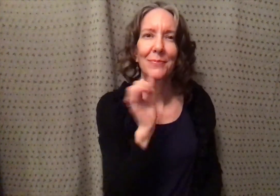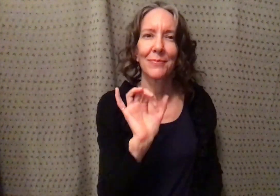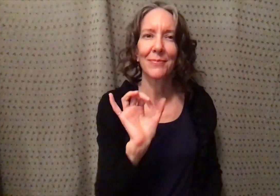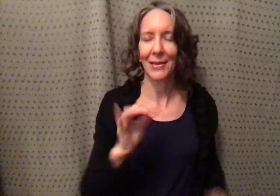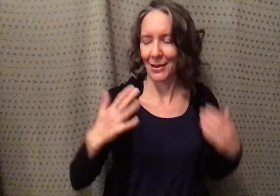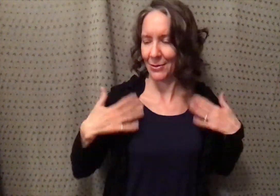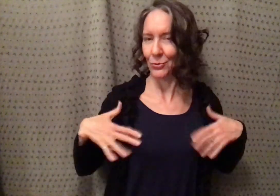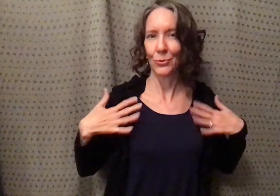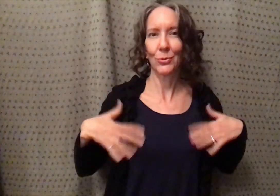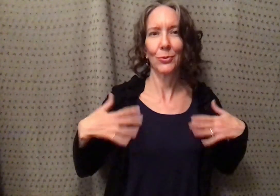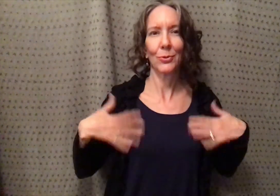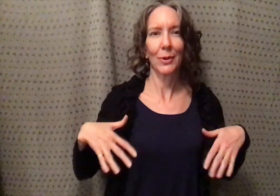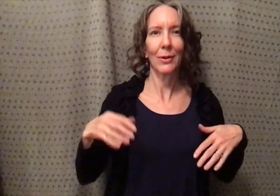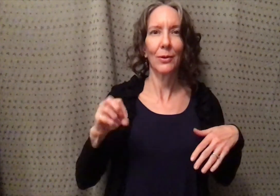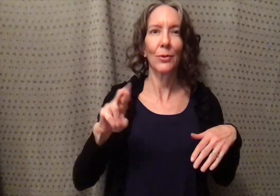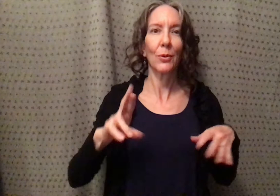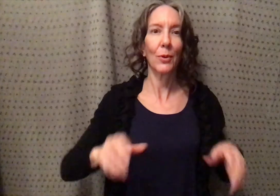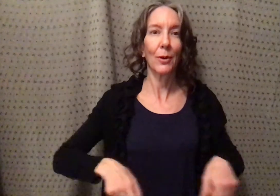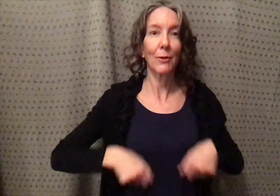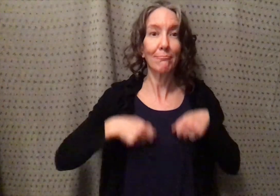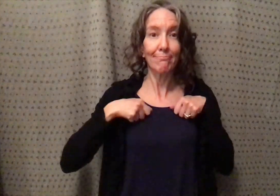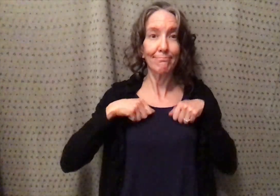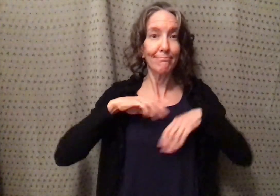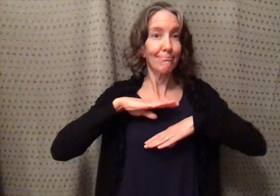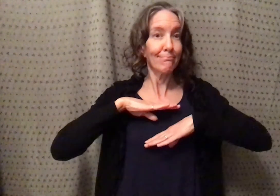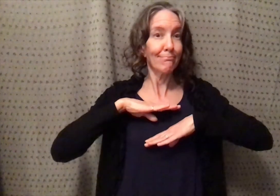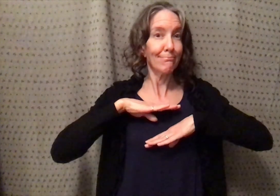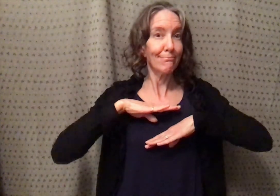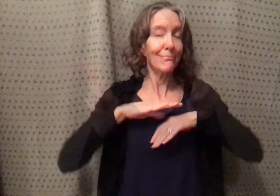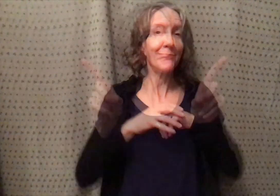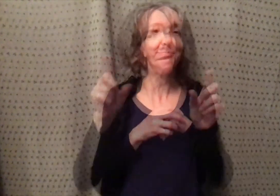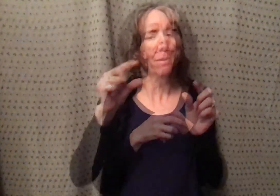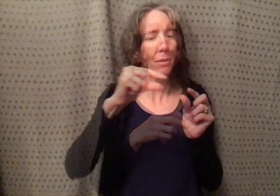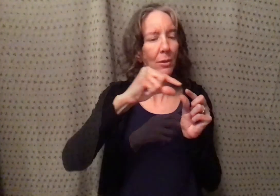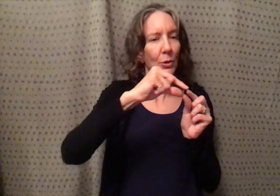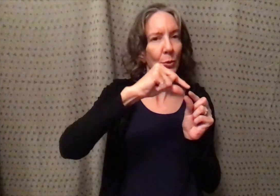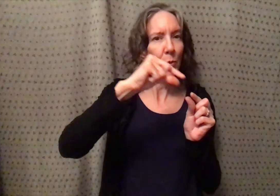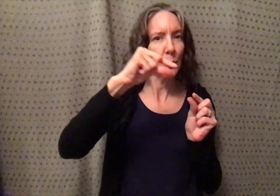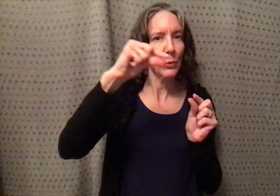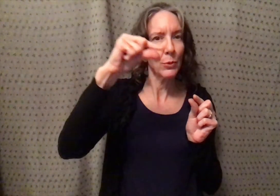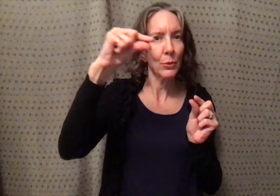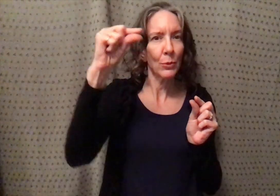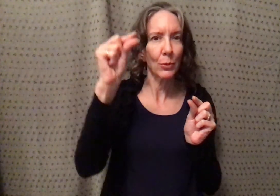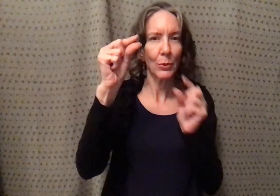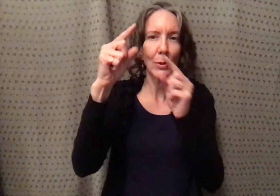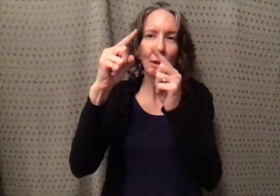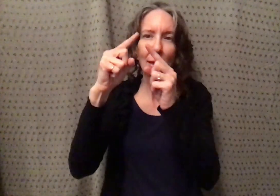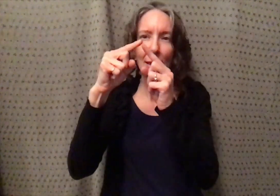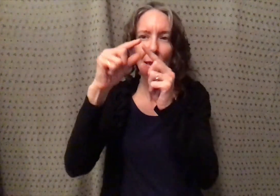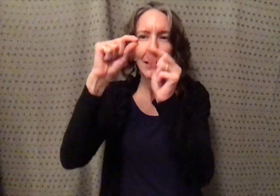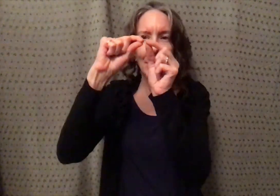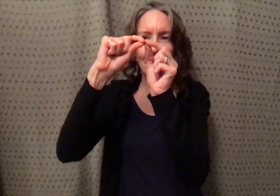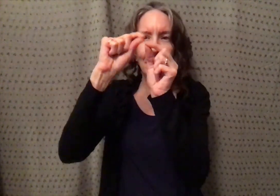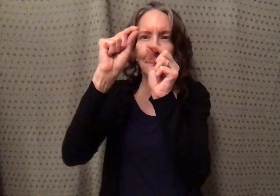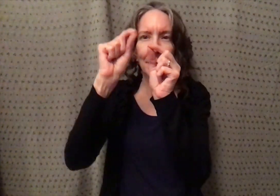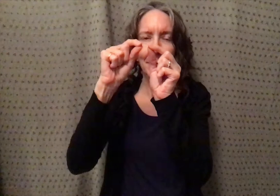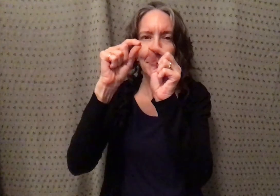making fabric, like for a sweater or a blanket. It's a long instrument, and on the